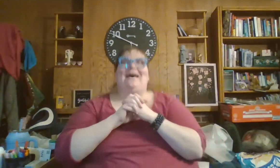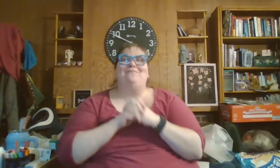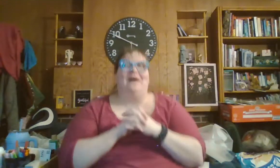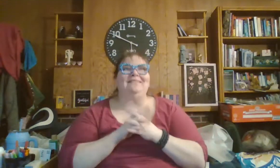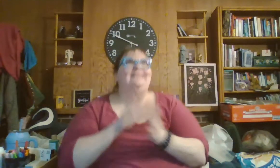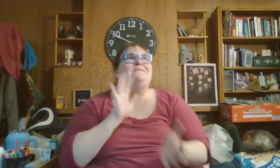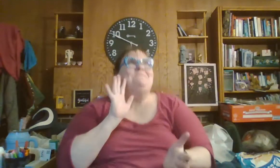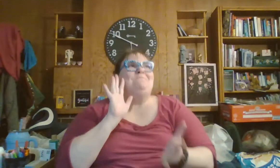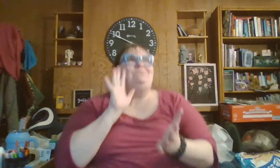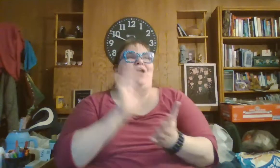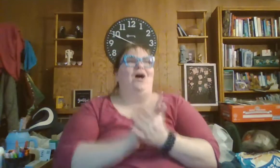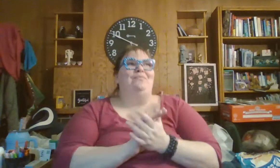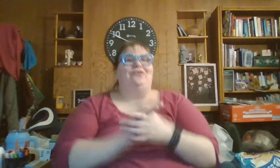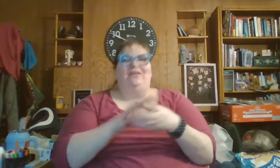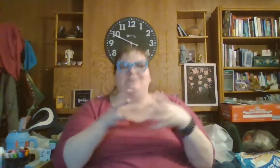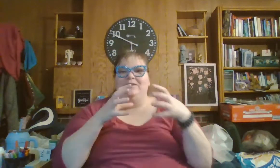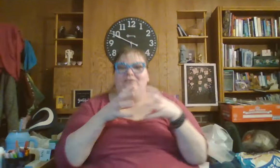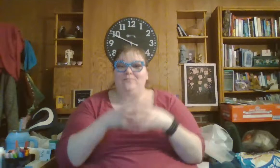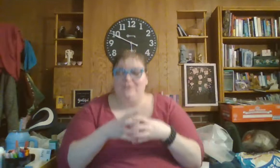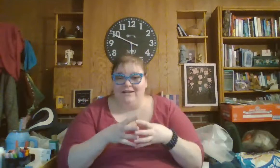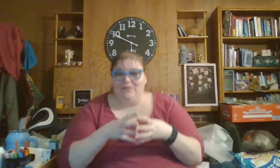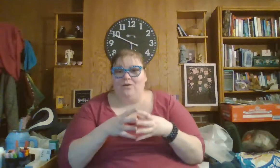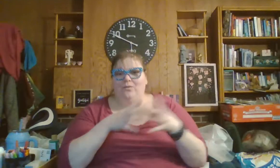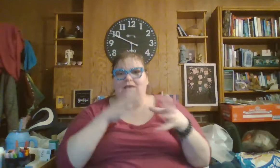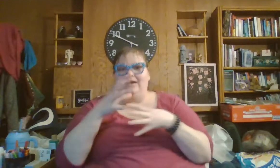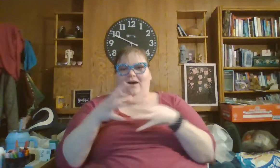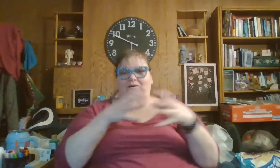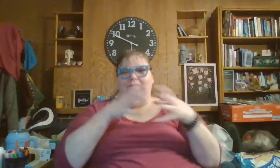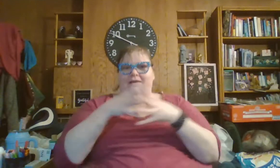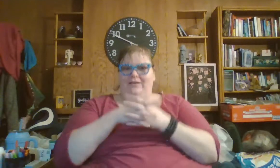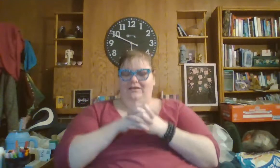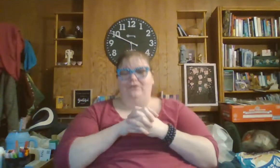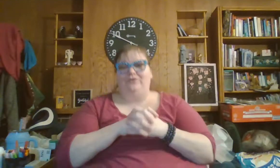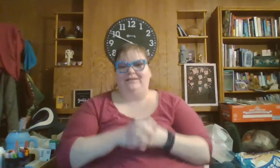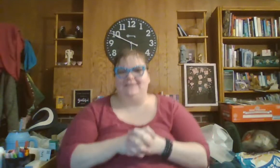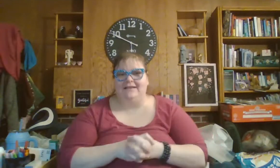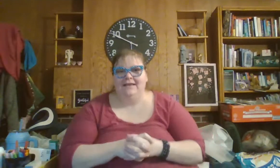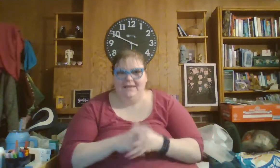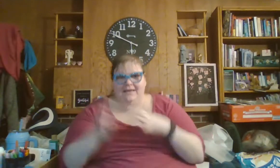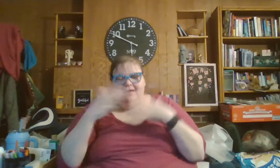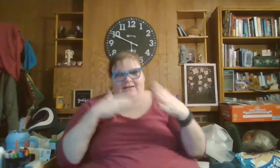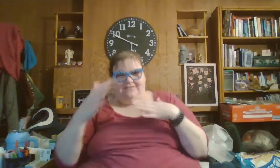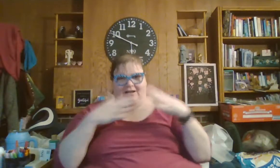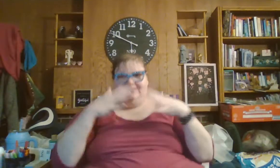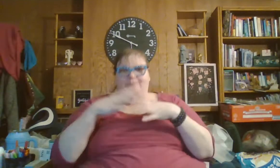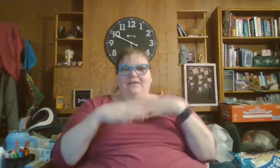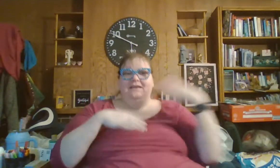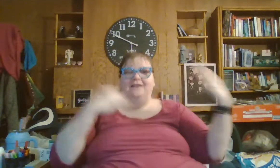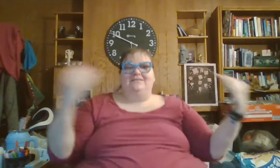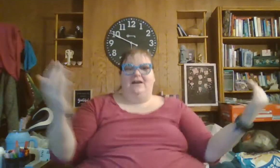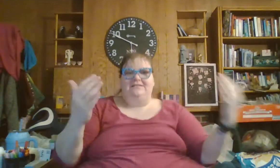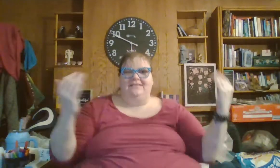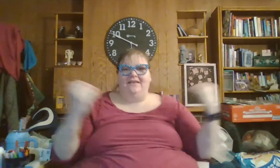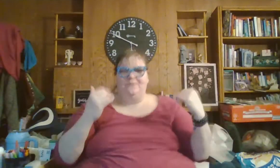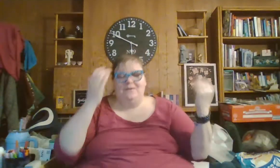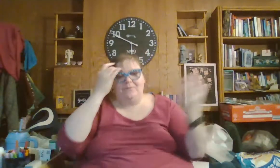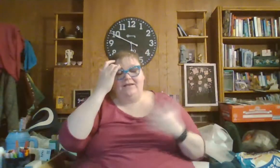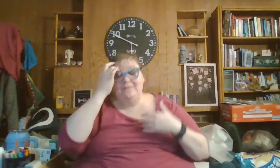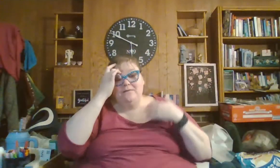month. There'll also be a community where we, you get to talk to me and talk to the other people in the